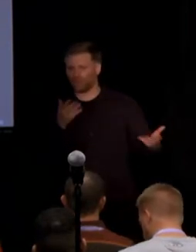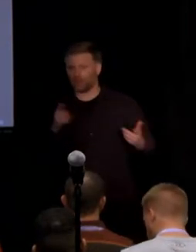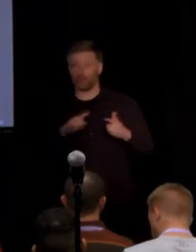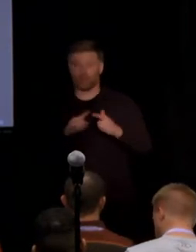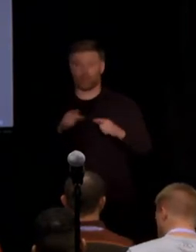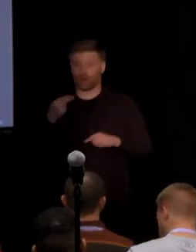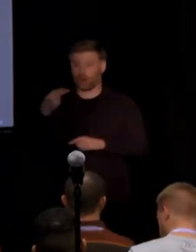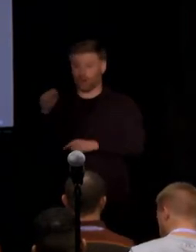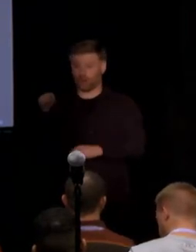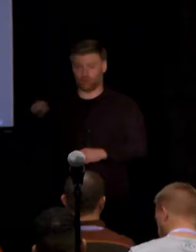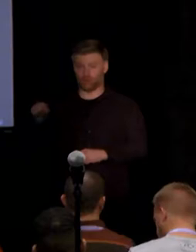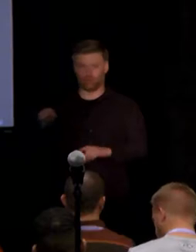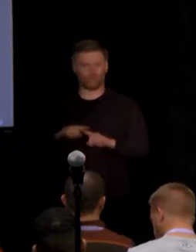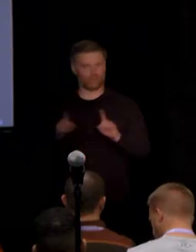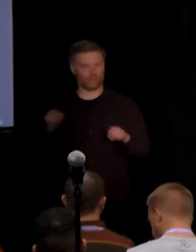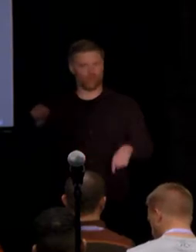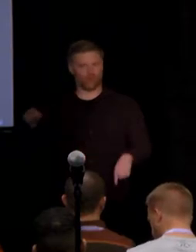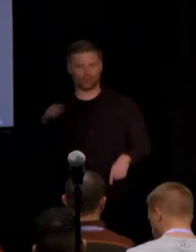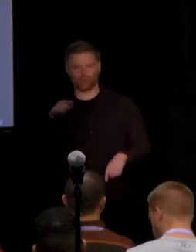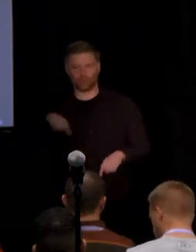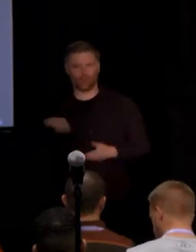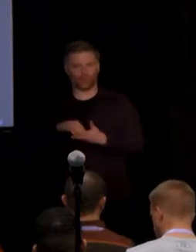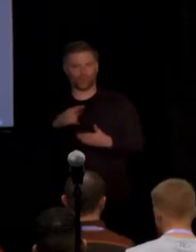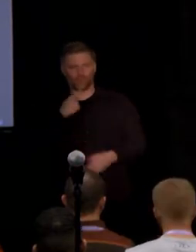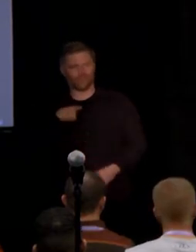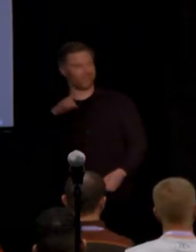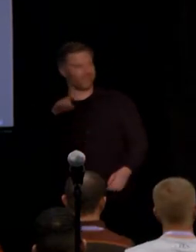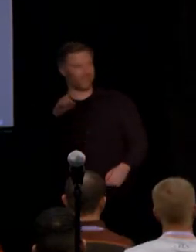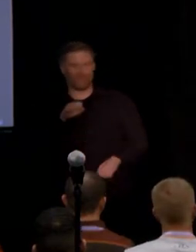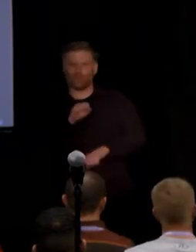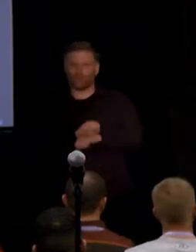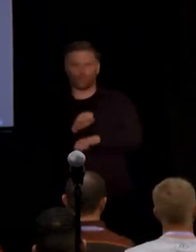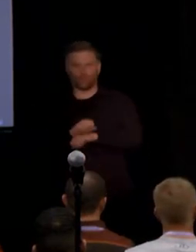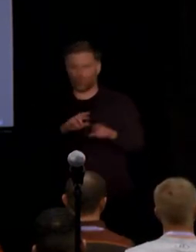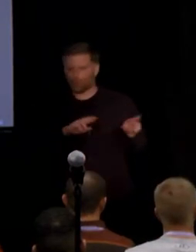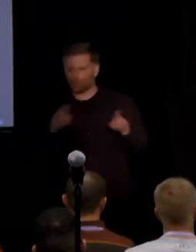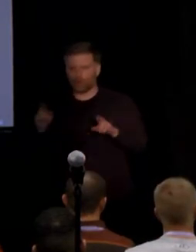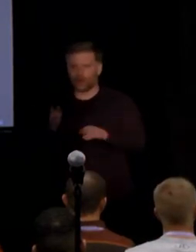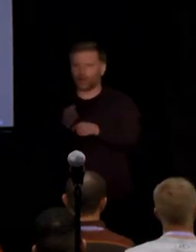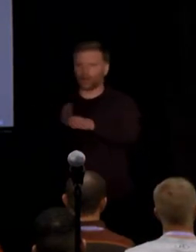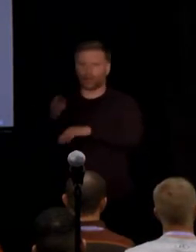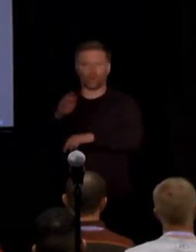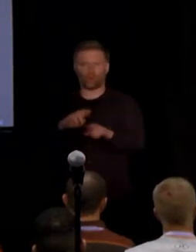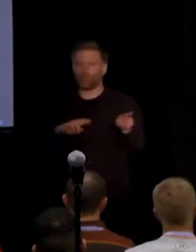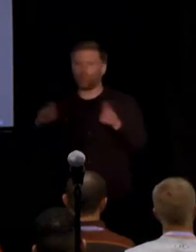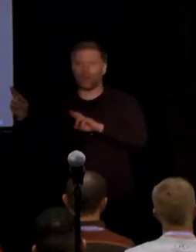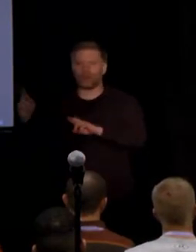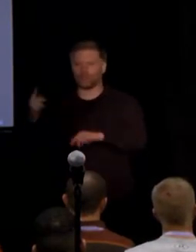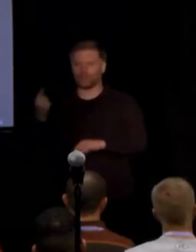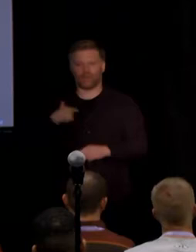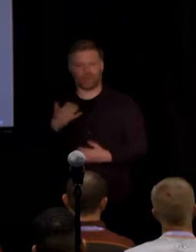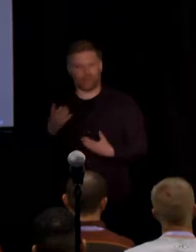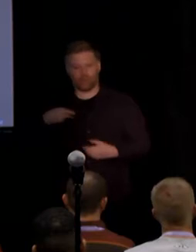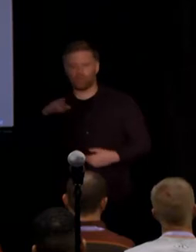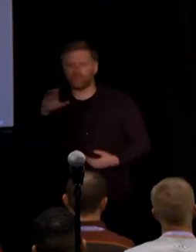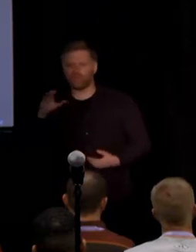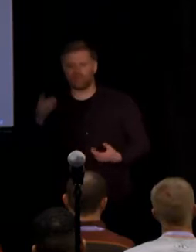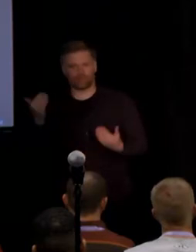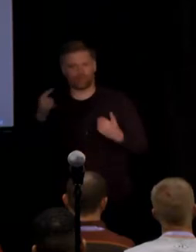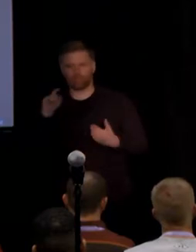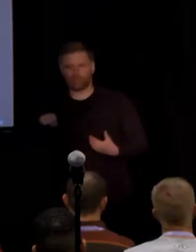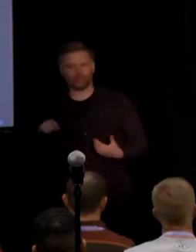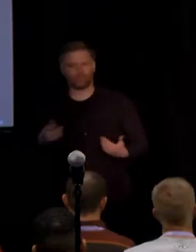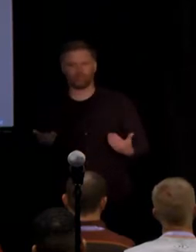high school level, the kids really said, you know, I need that work-ready, career-ready thing. Give me a PC. Gotta have it.